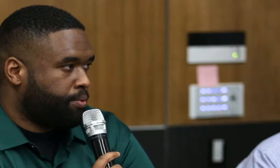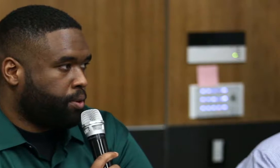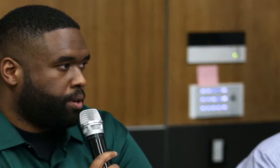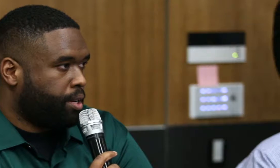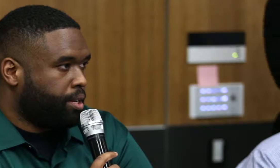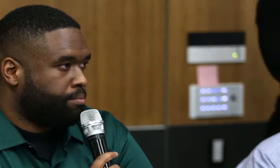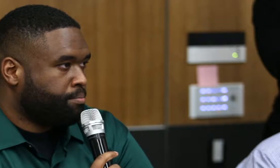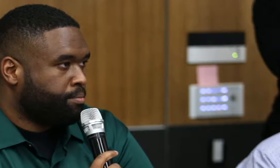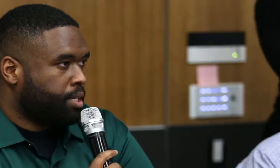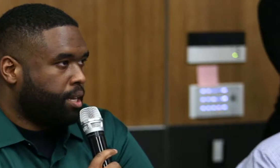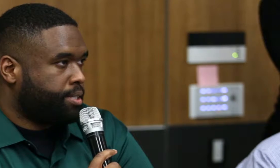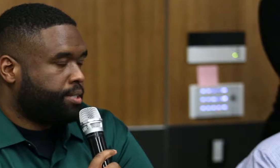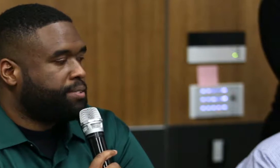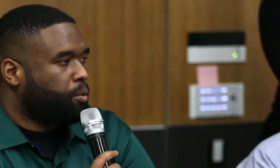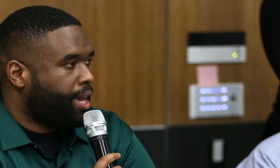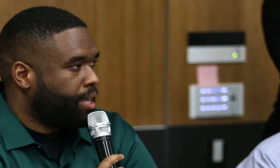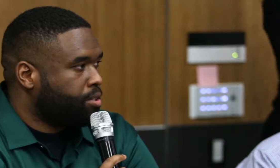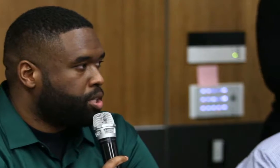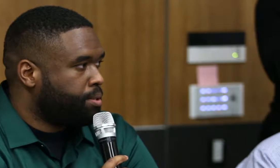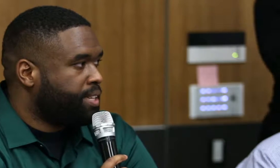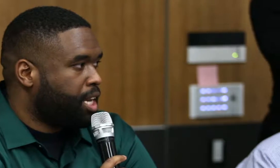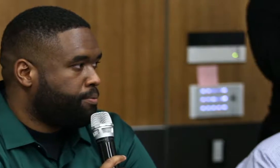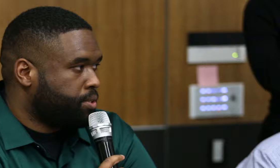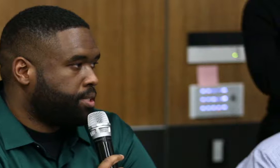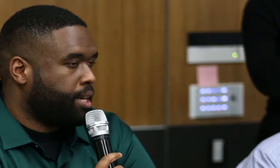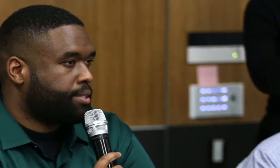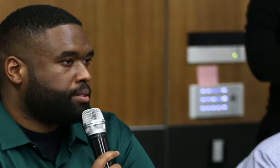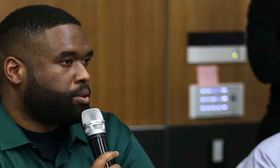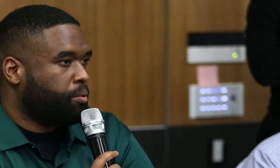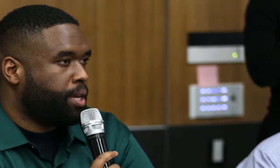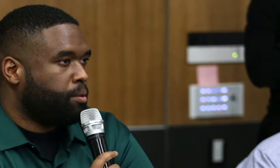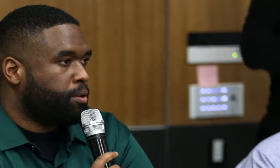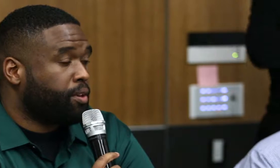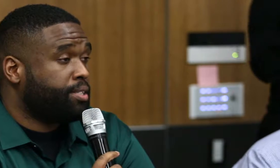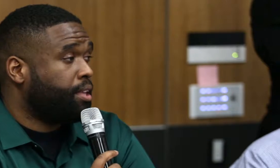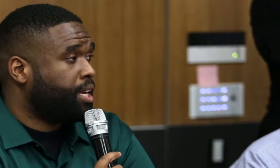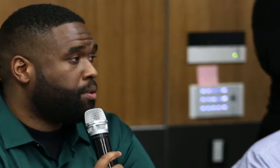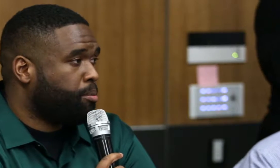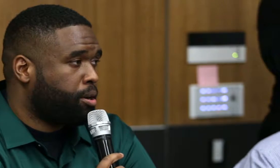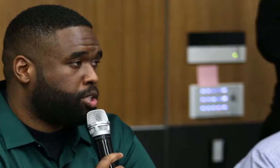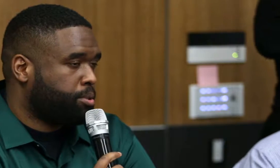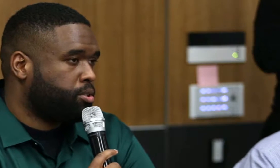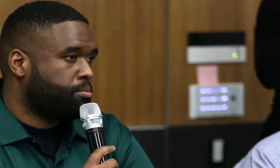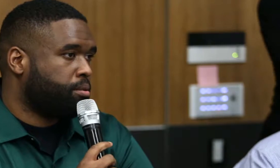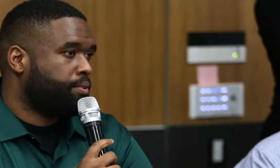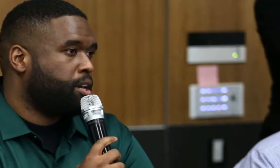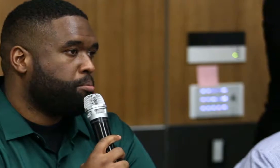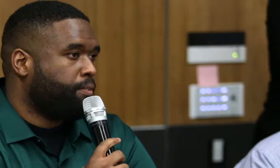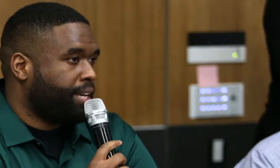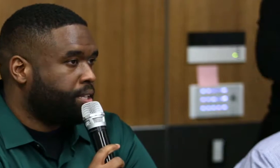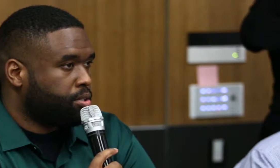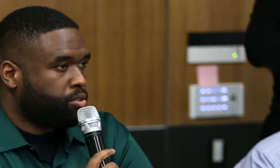transition them in a successful way, like in terms of setting up for success. So we're really delicate with our partnerships in terms